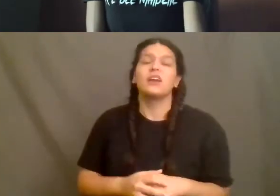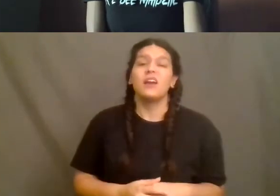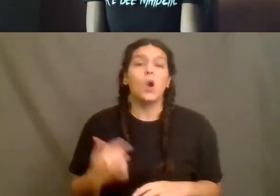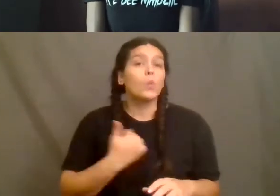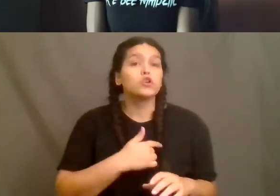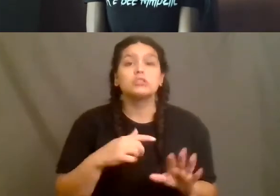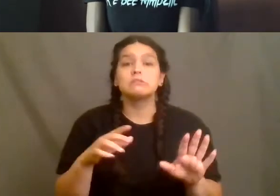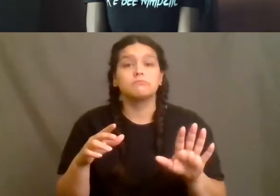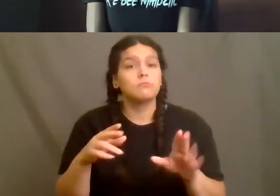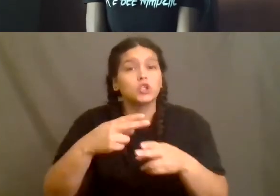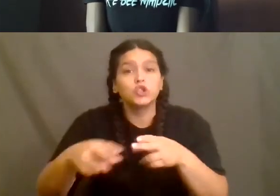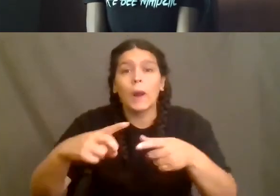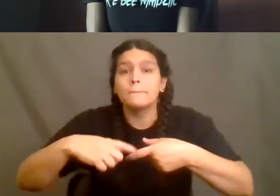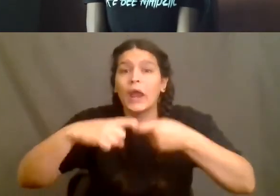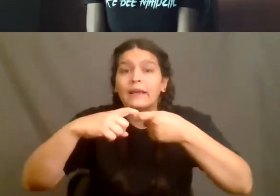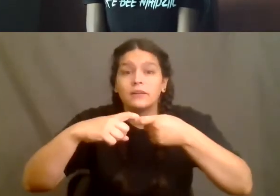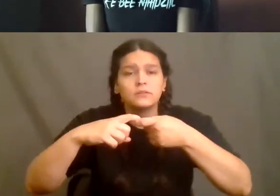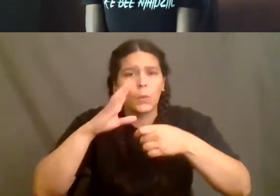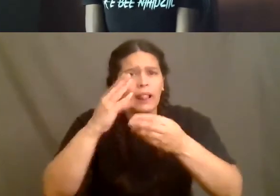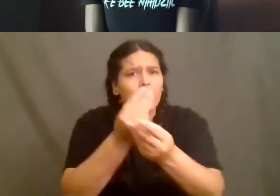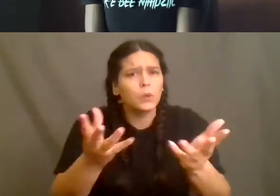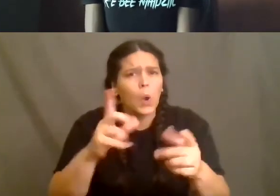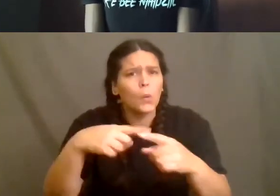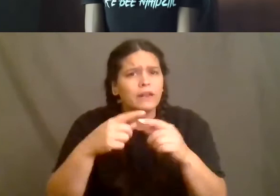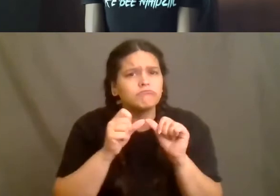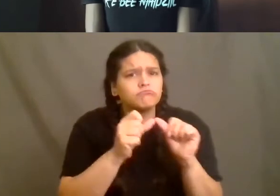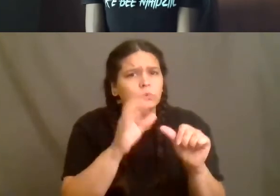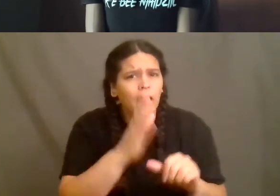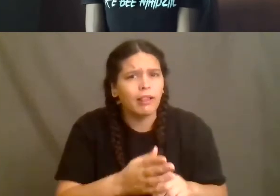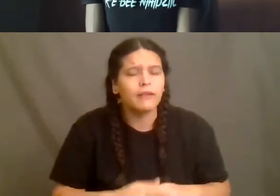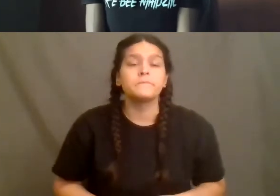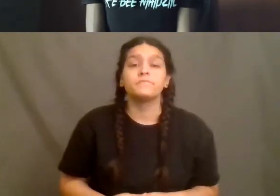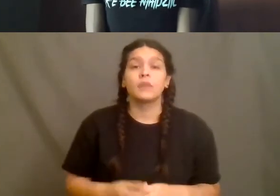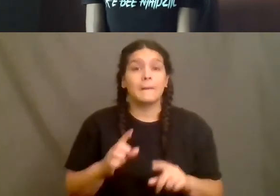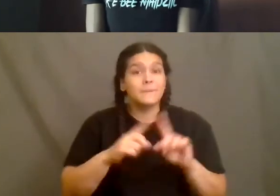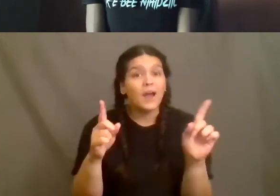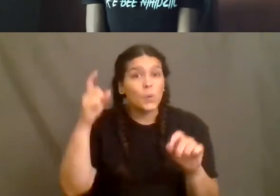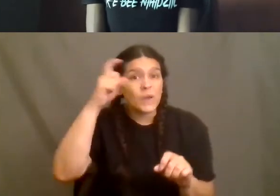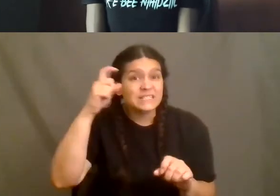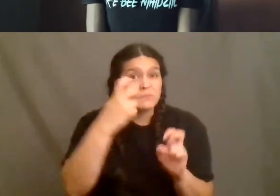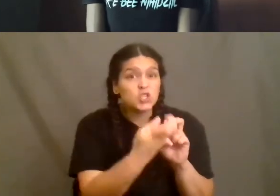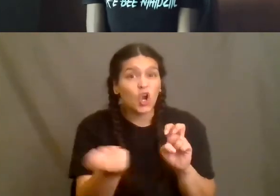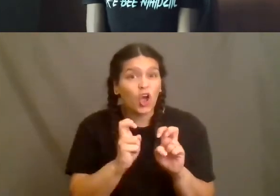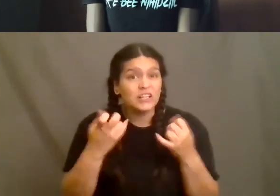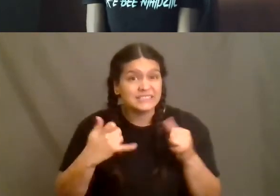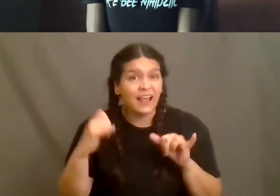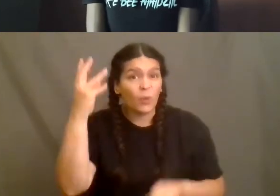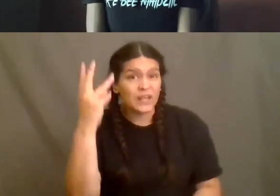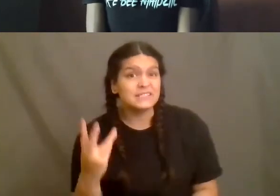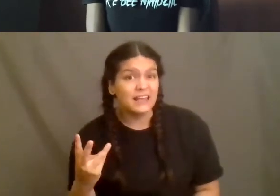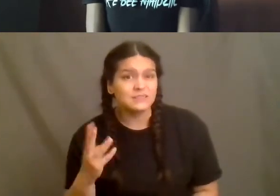on. But in saying that, the following Wednesday at the Wisdom Circle, we've